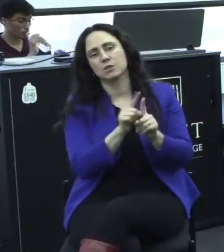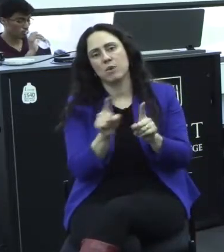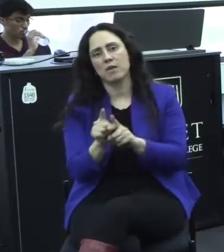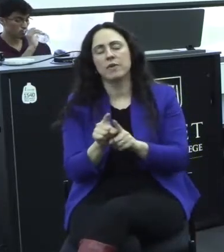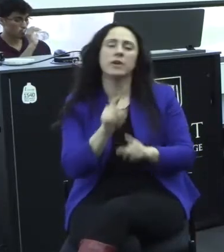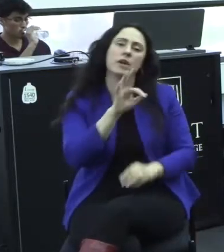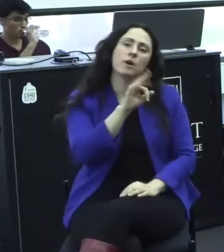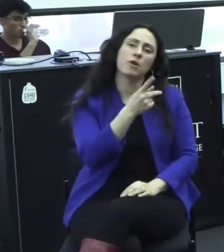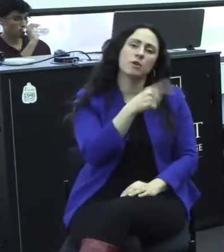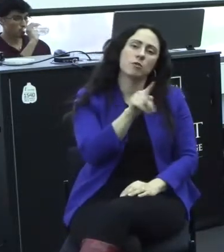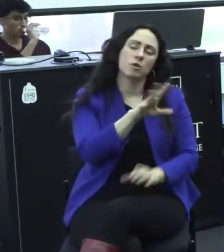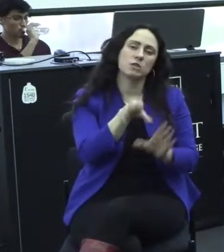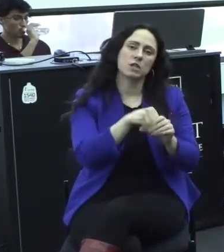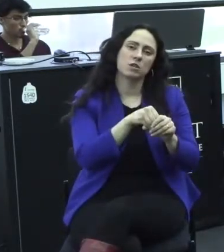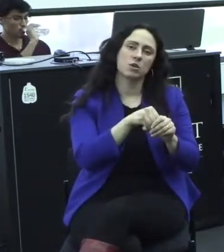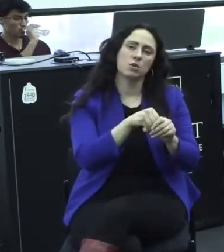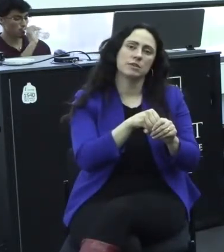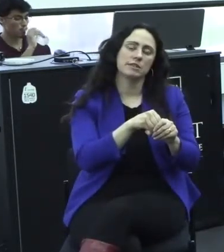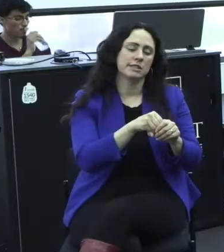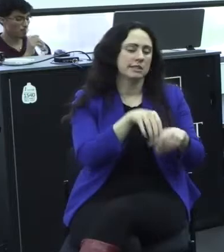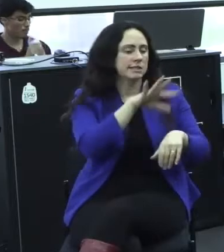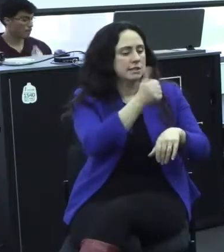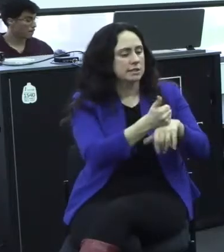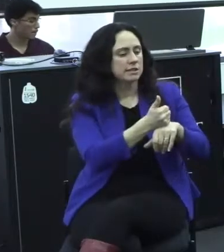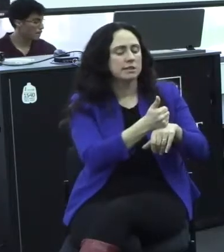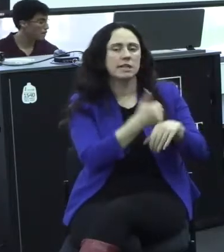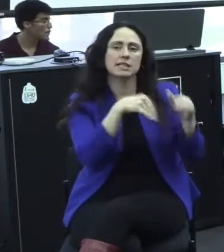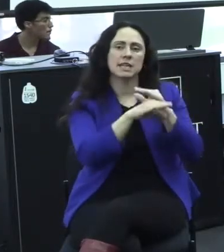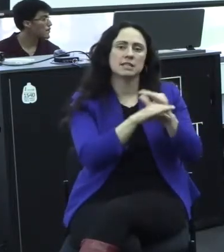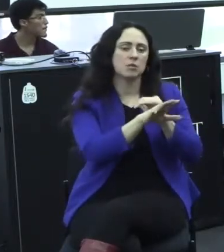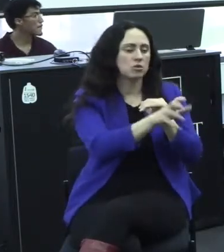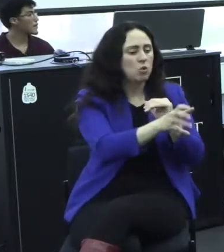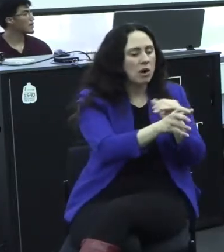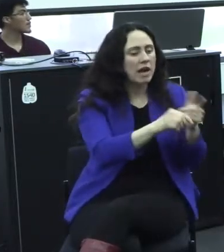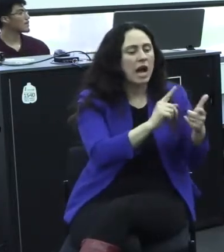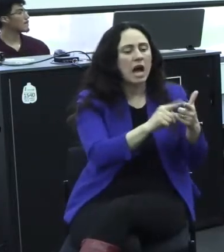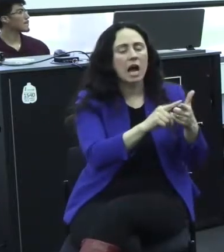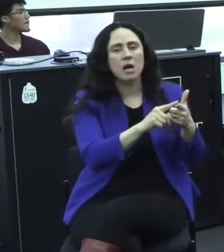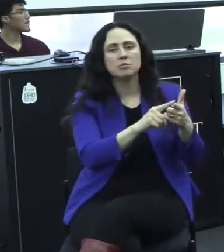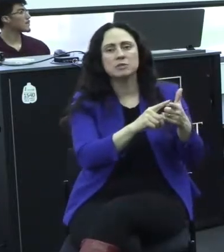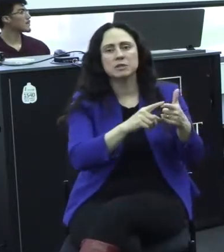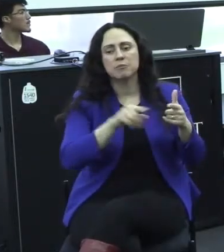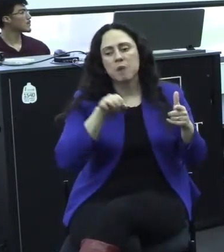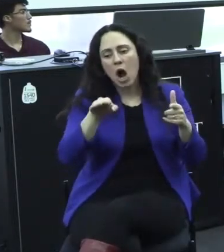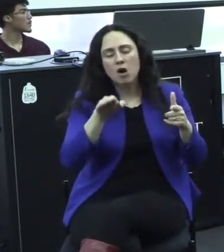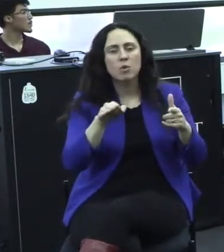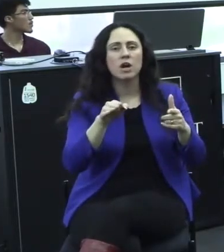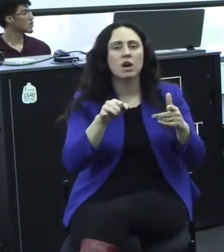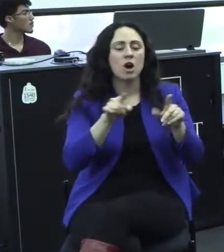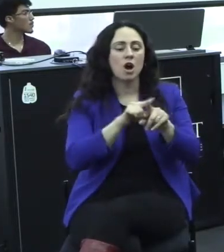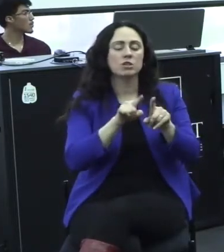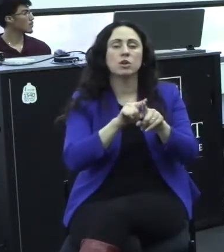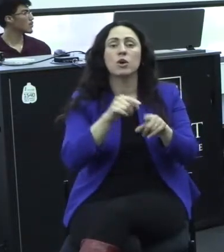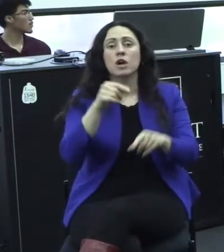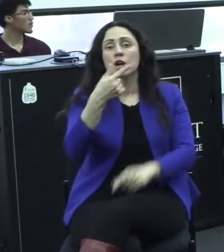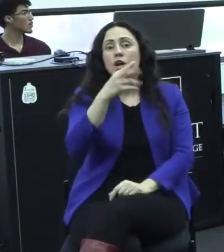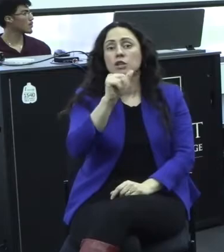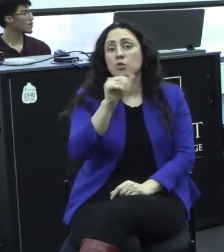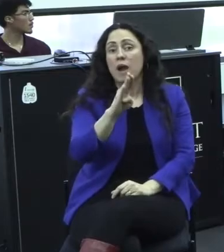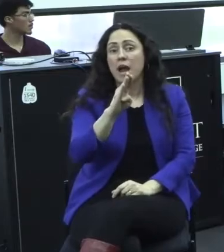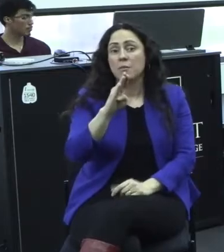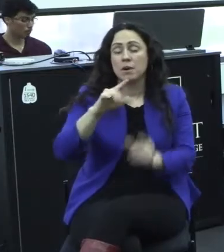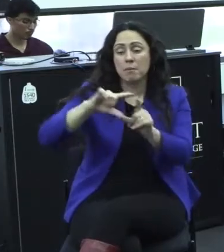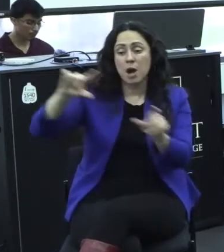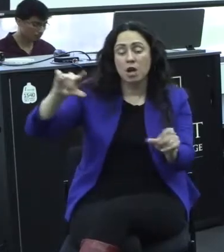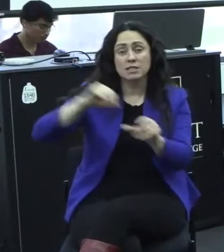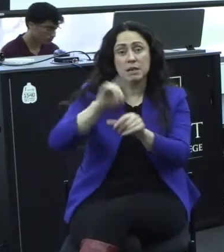a couple of these include installing accessible doorknobs and hardware, installing grab bars in bathrooms,